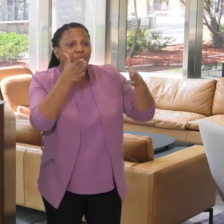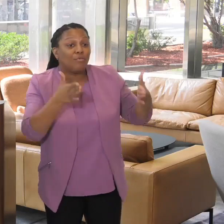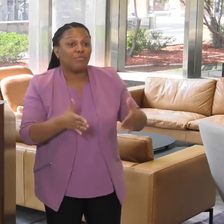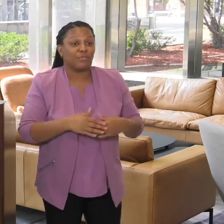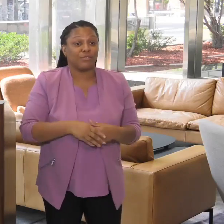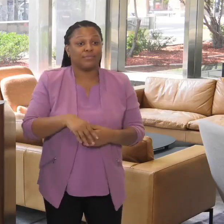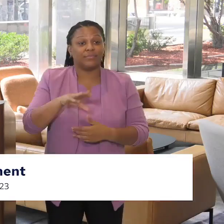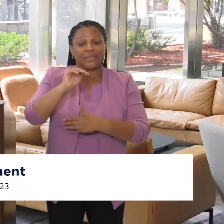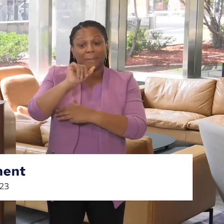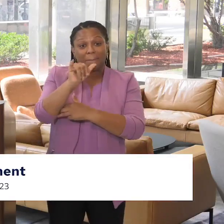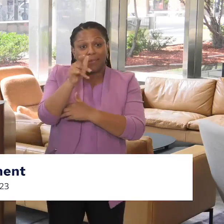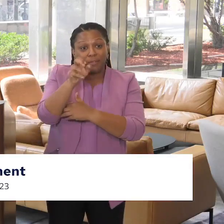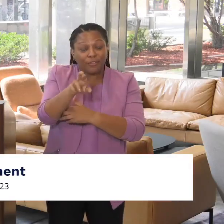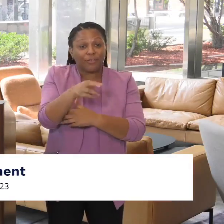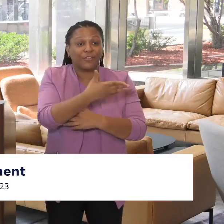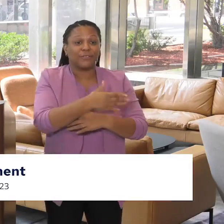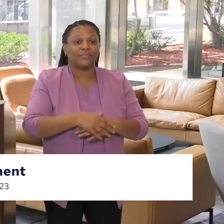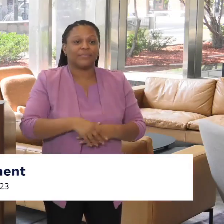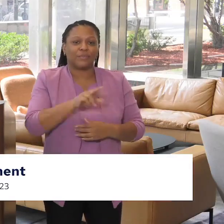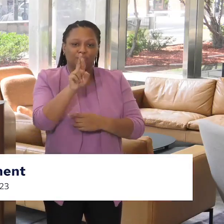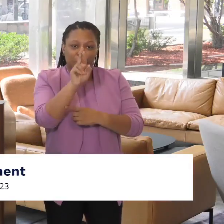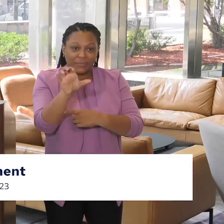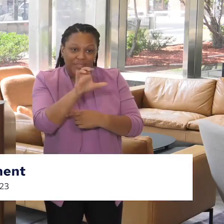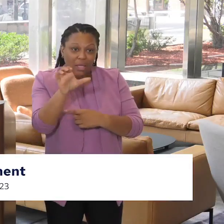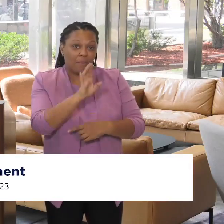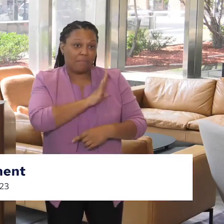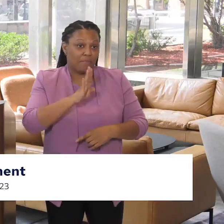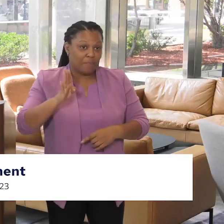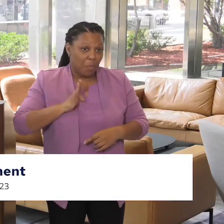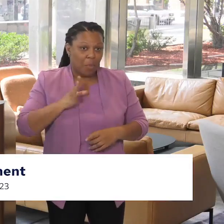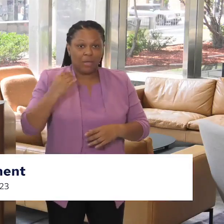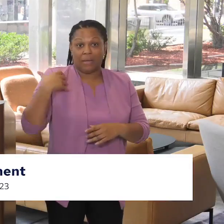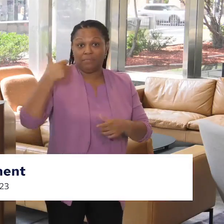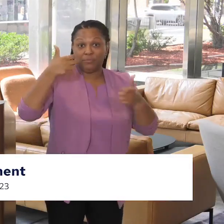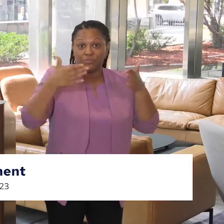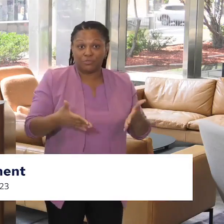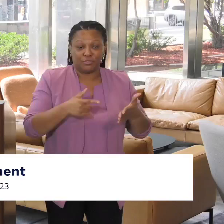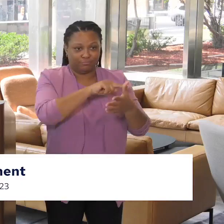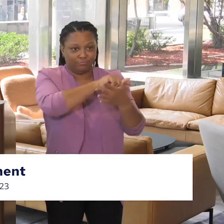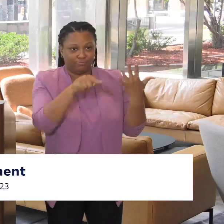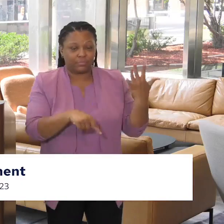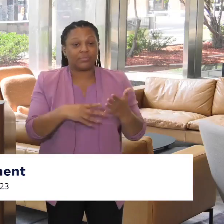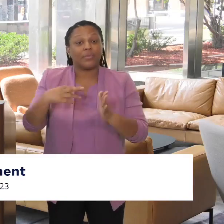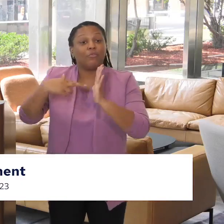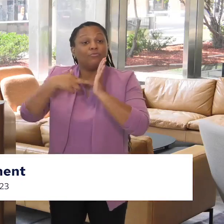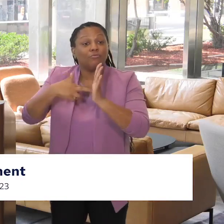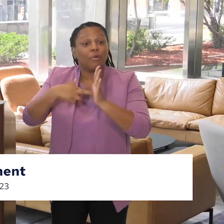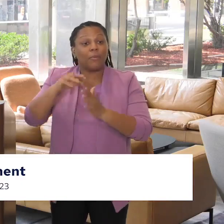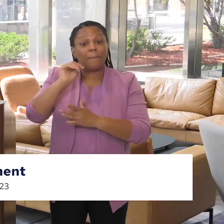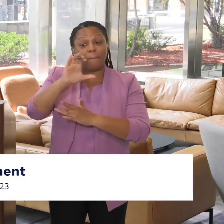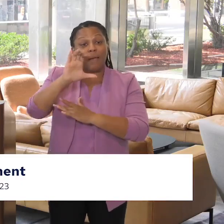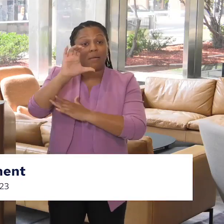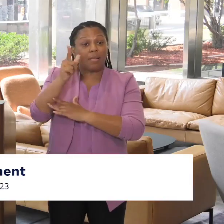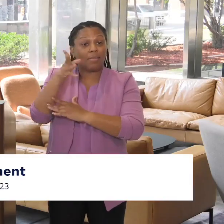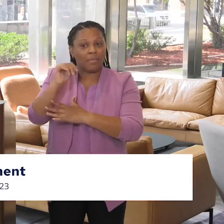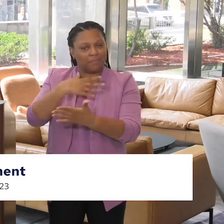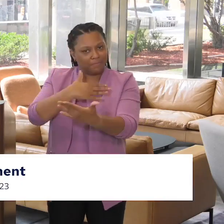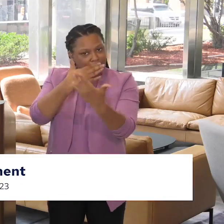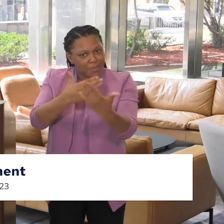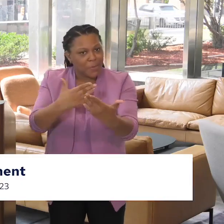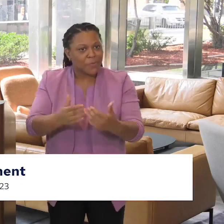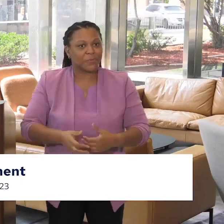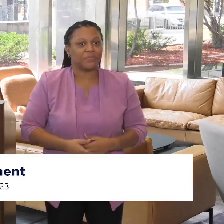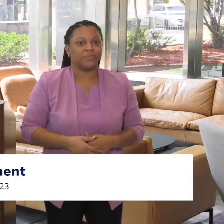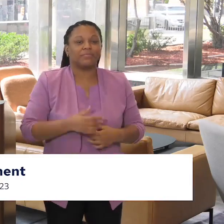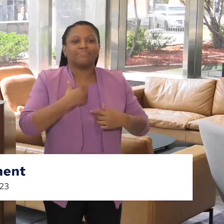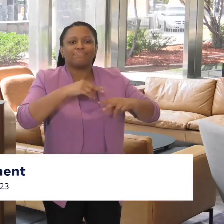Ramsey County Board of Commissioners, Representative McCollum, and to all of you for your partnership and cooperation. I look forward